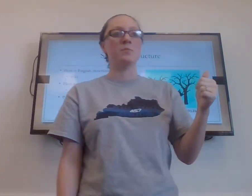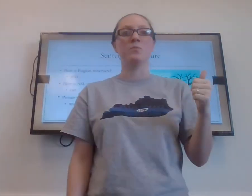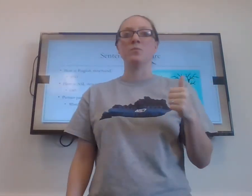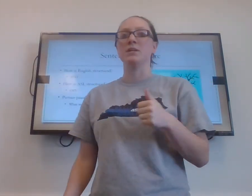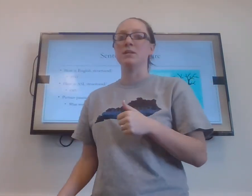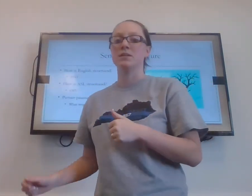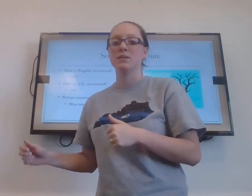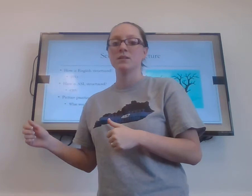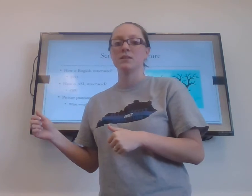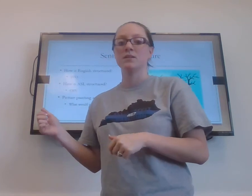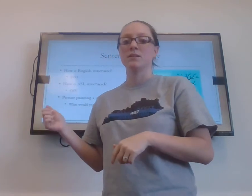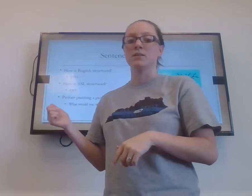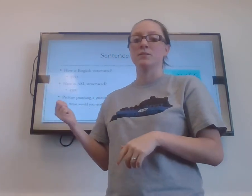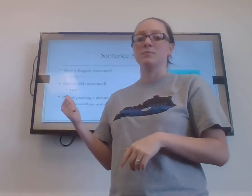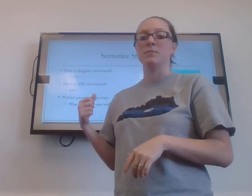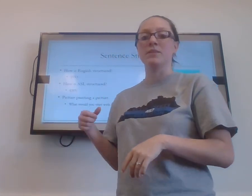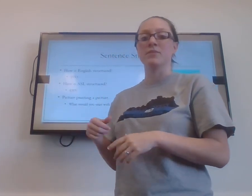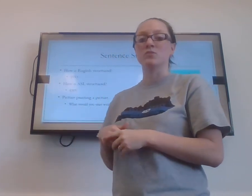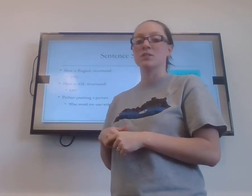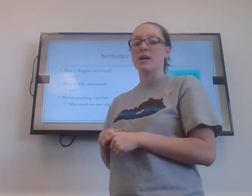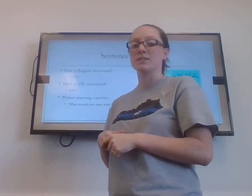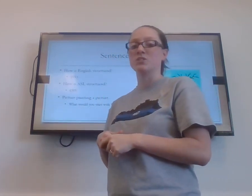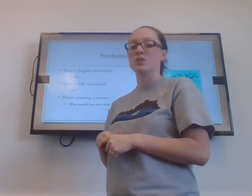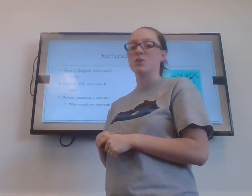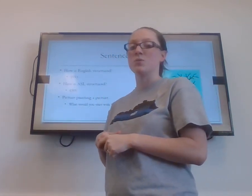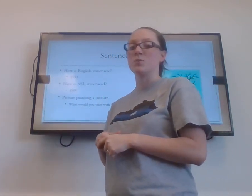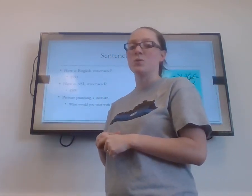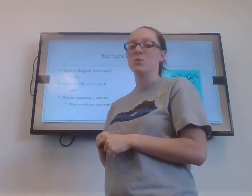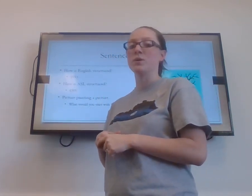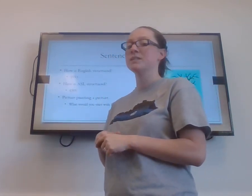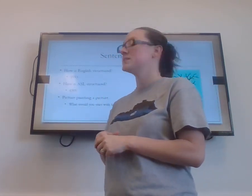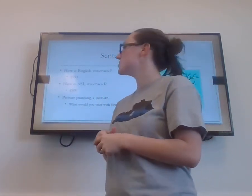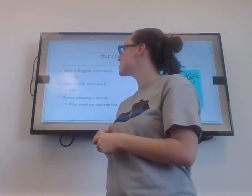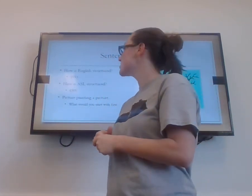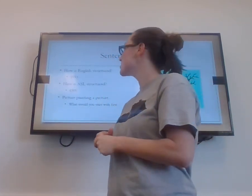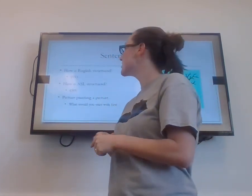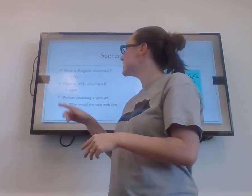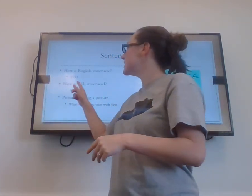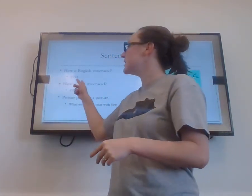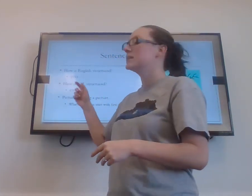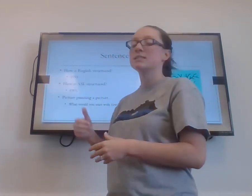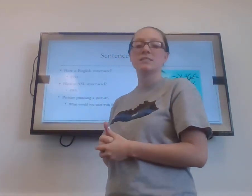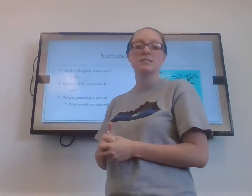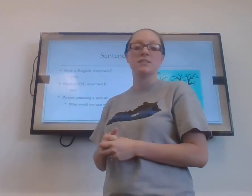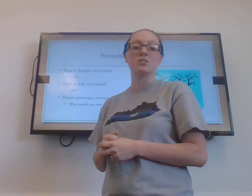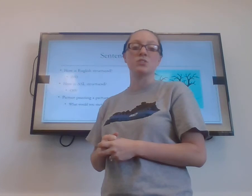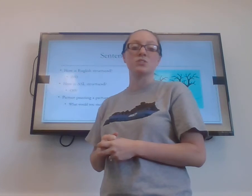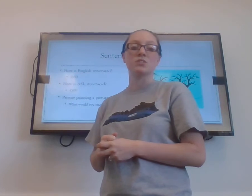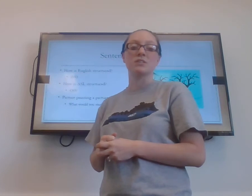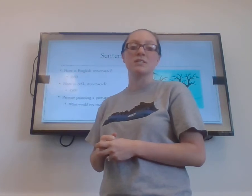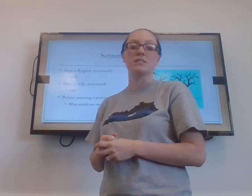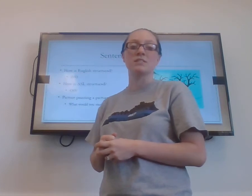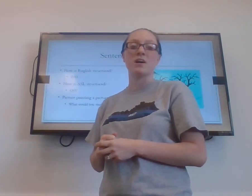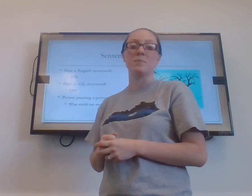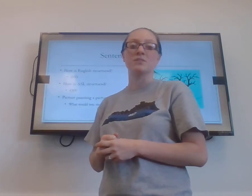when we met the first class. So with sentence structure, English sentence structure is common to